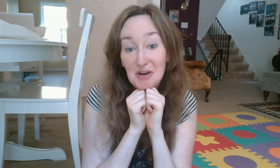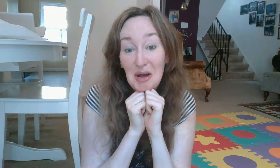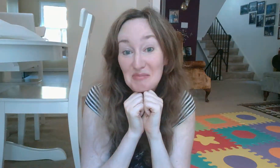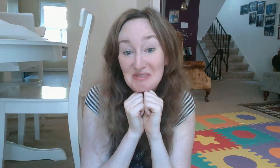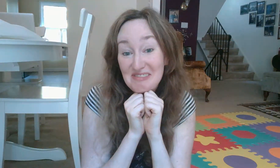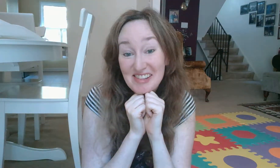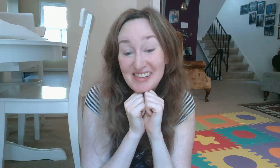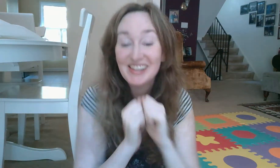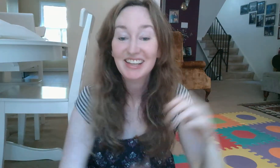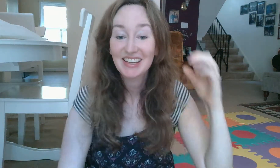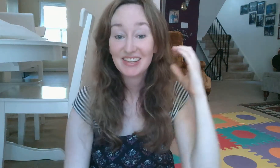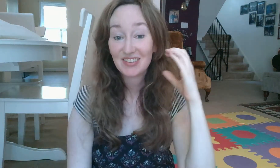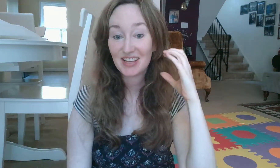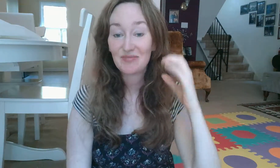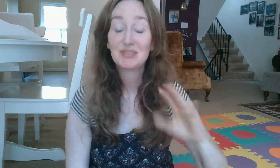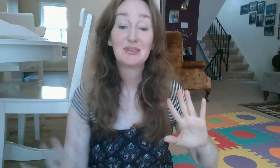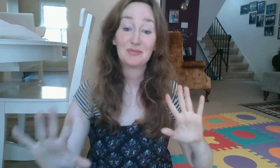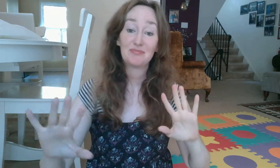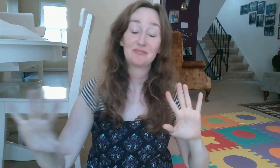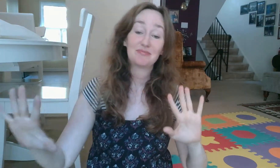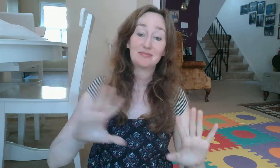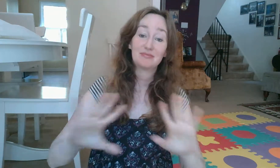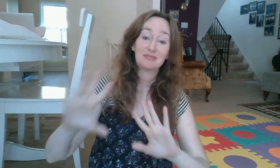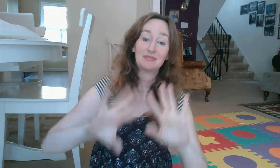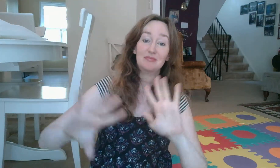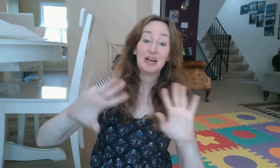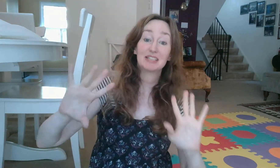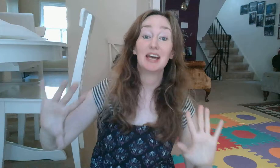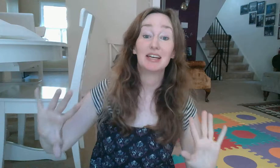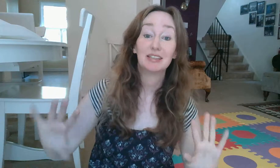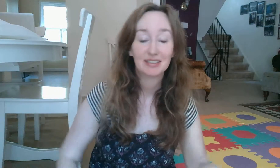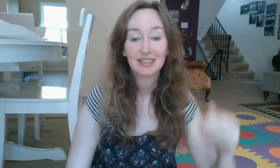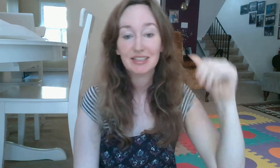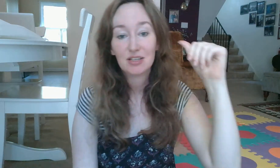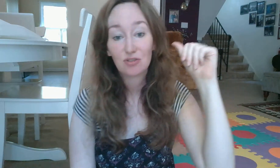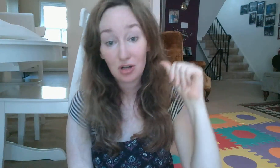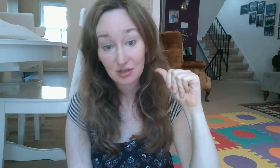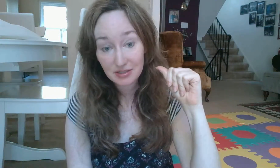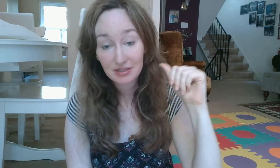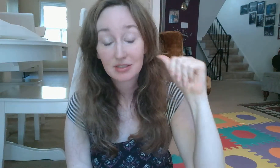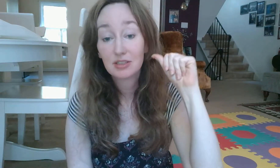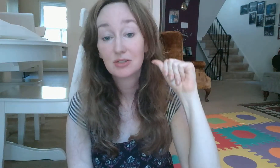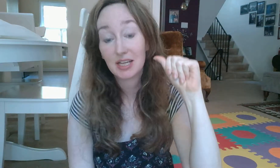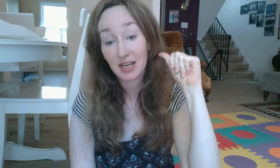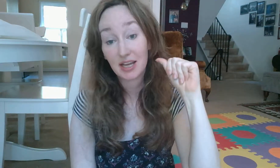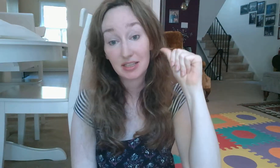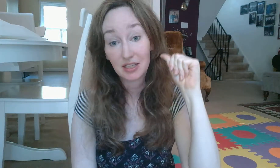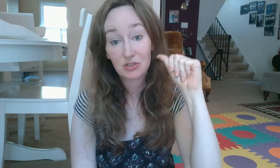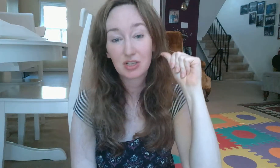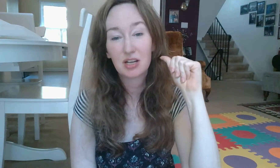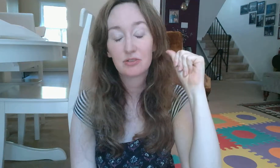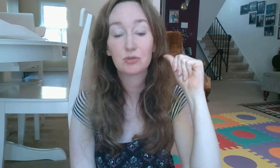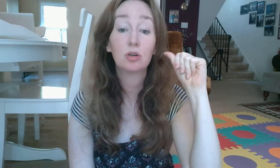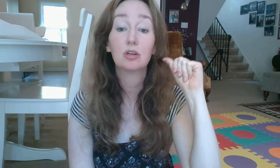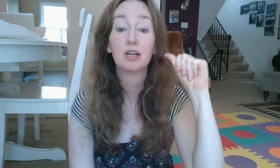strap for that. So back to A. For aunt, you take an A and you just kind of swirl it around